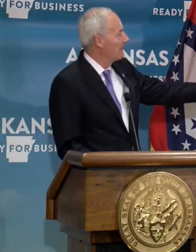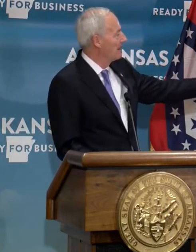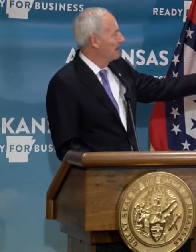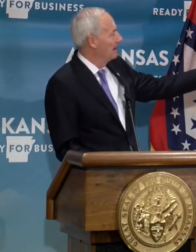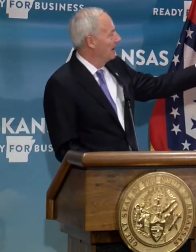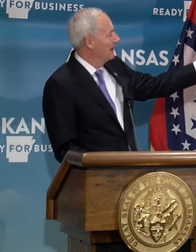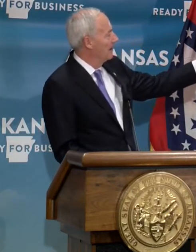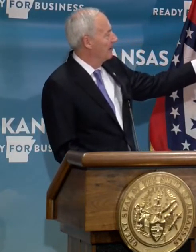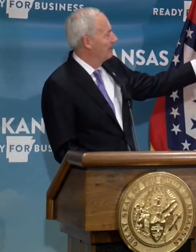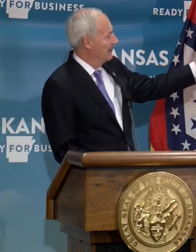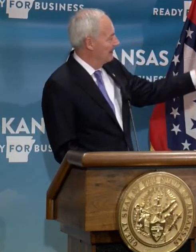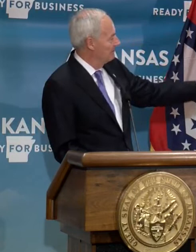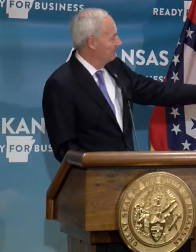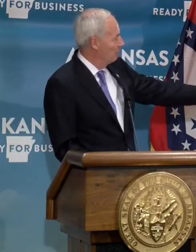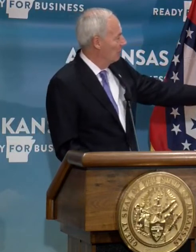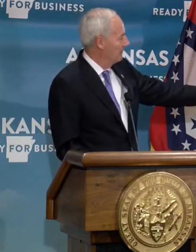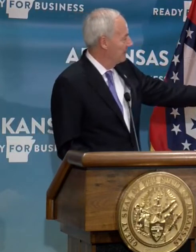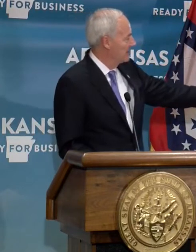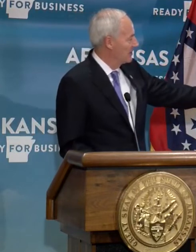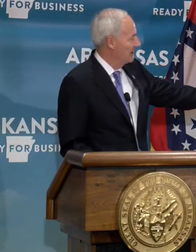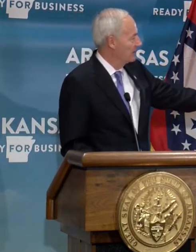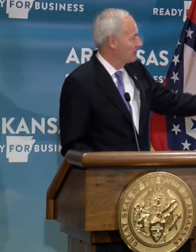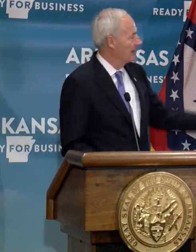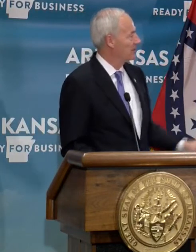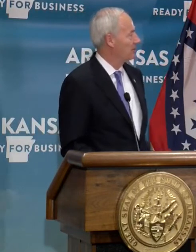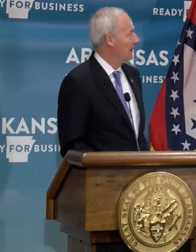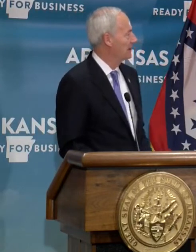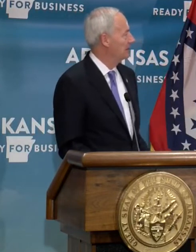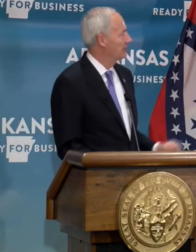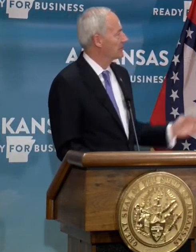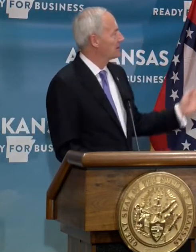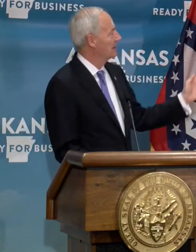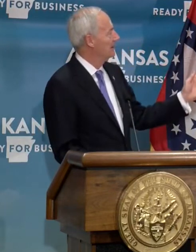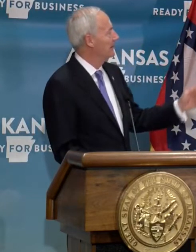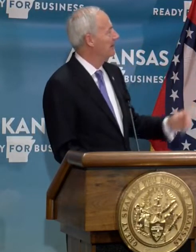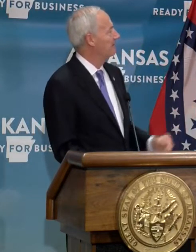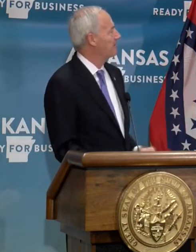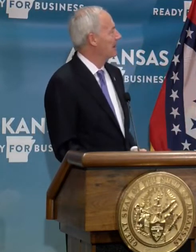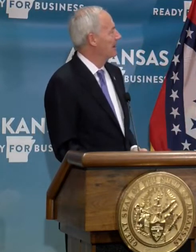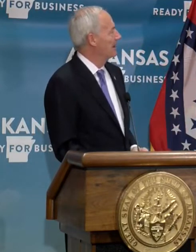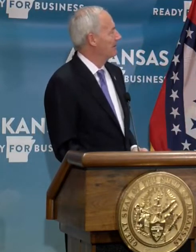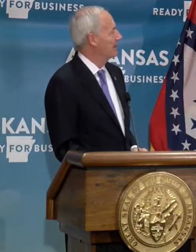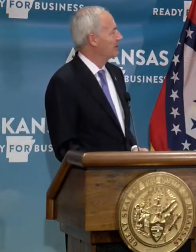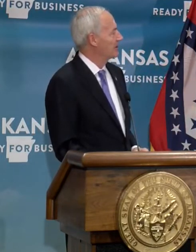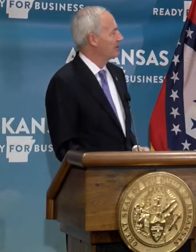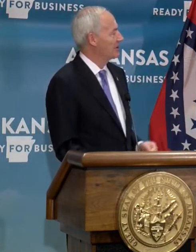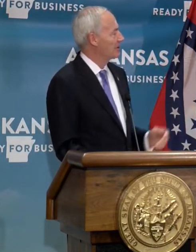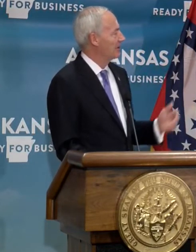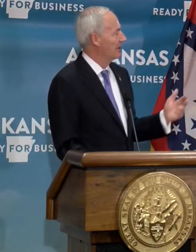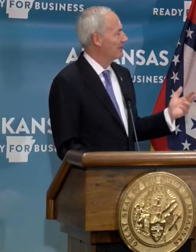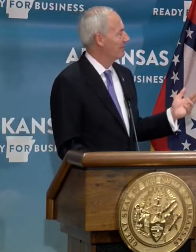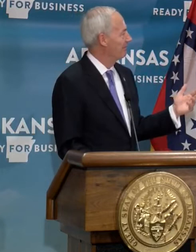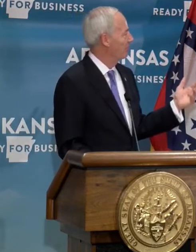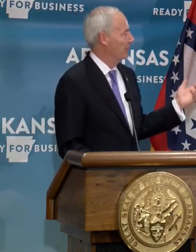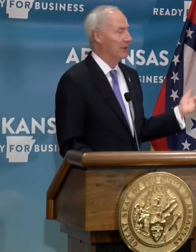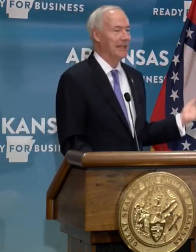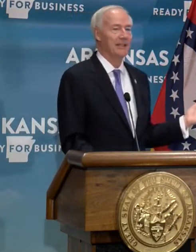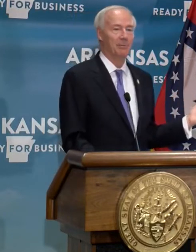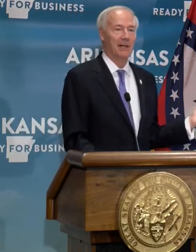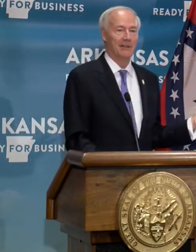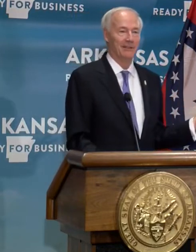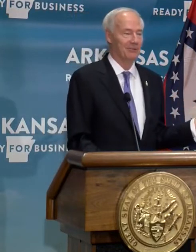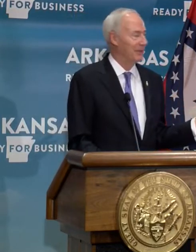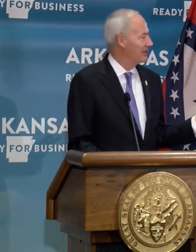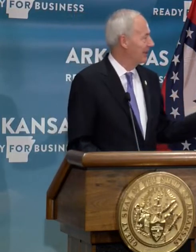lower than what we've been seeing, so that's great news. And then this is just, we